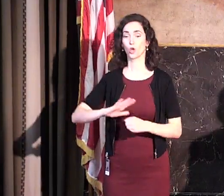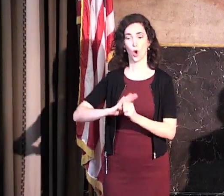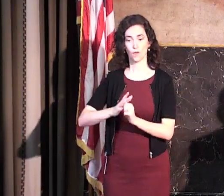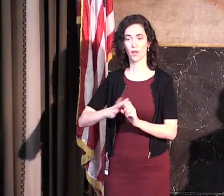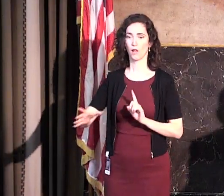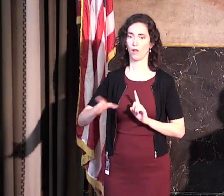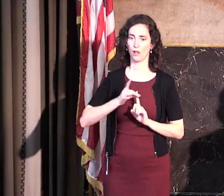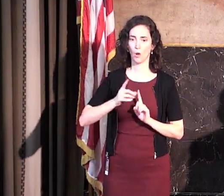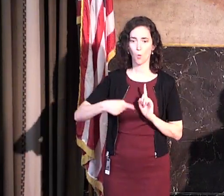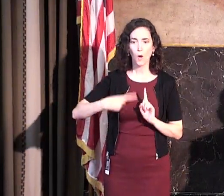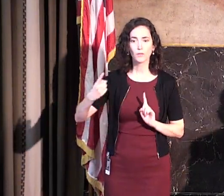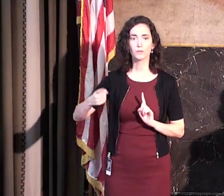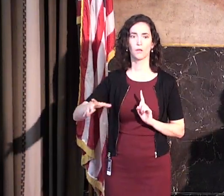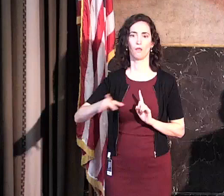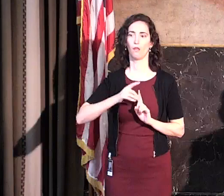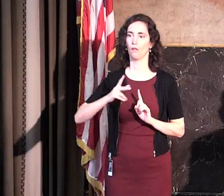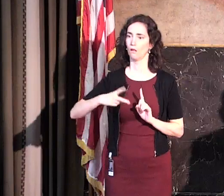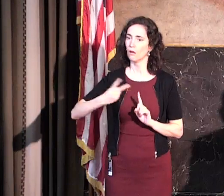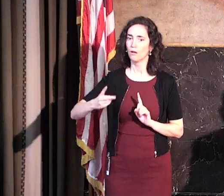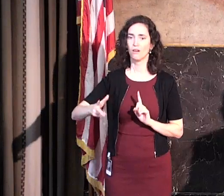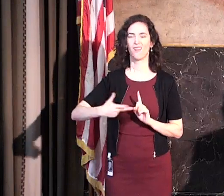occasions.